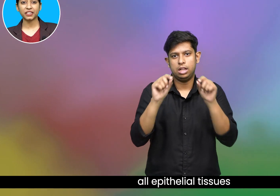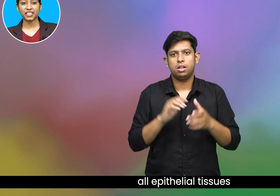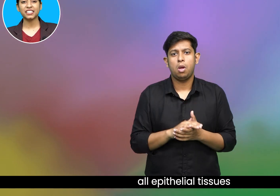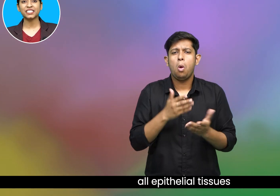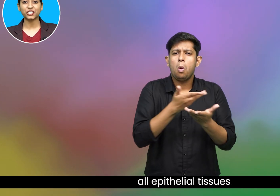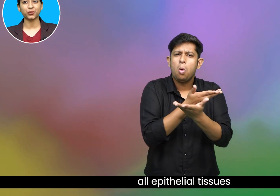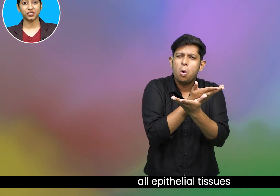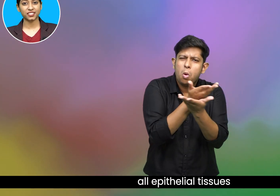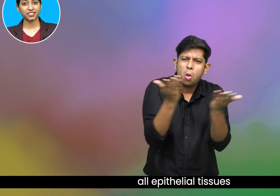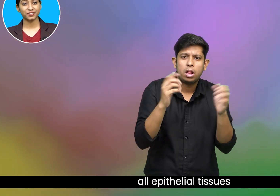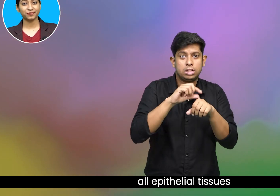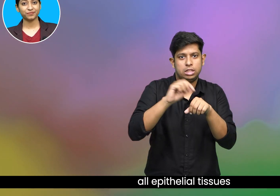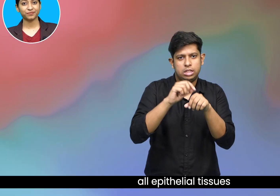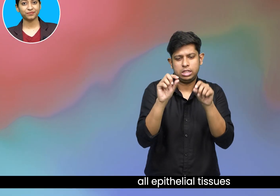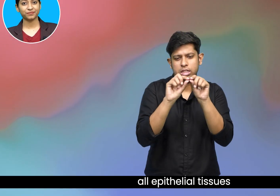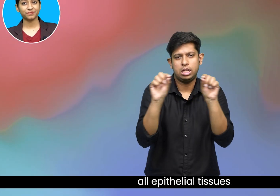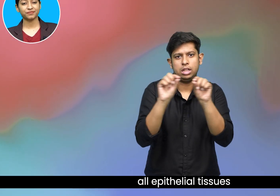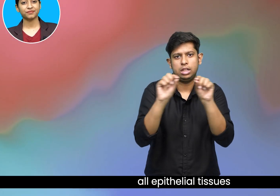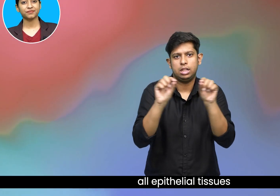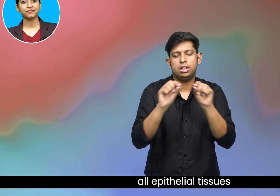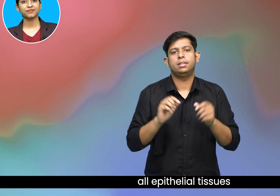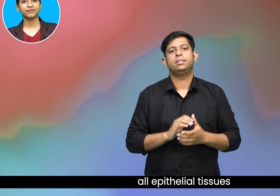all epithelial tissues.